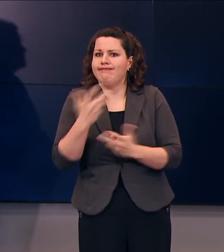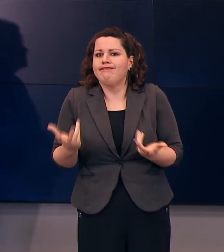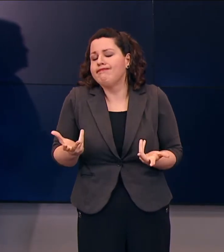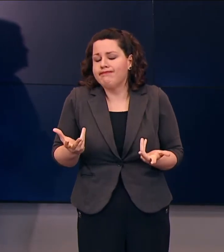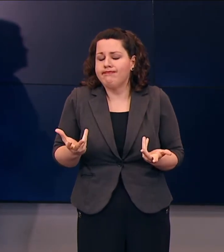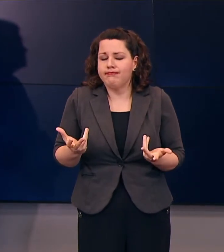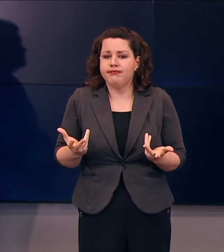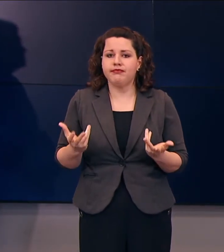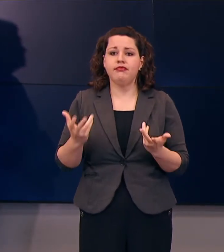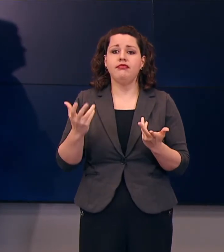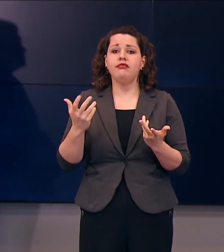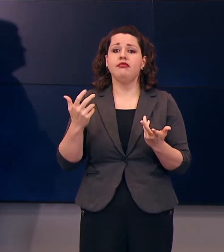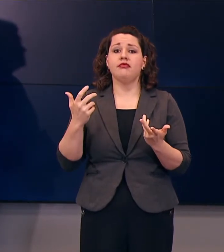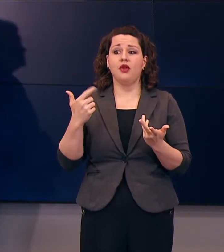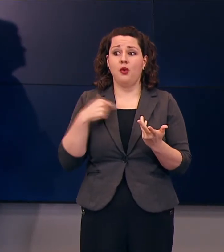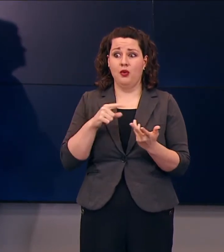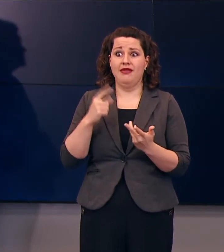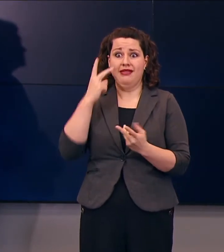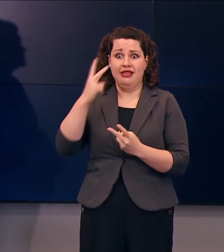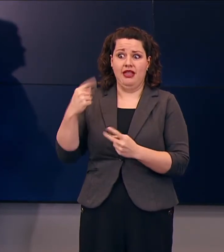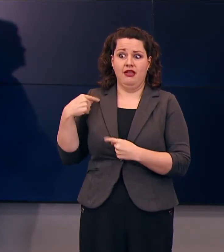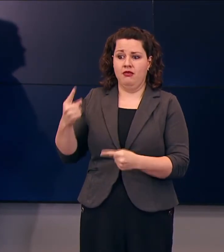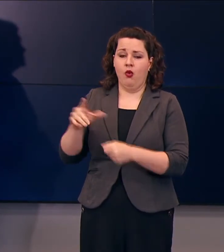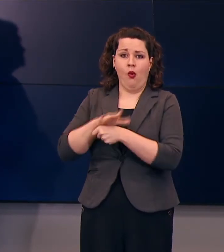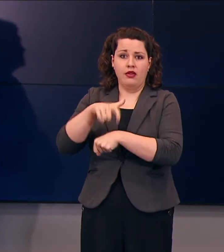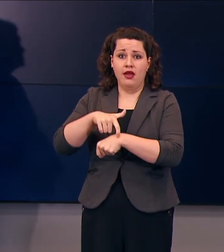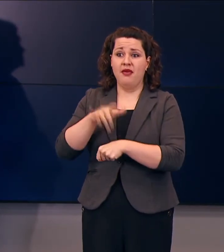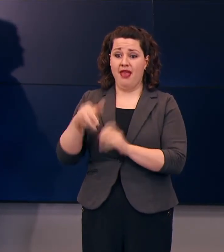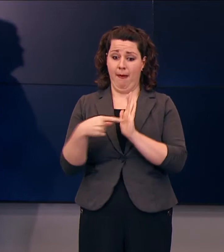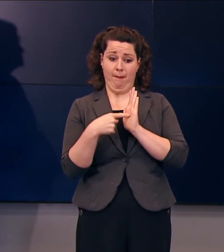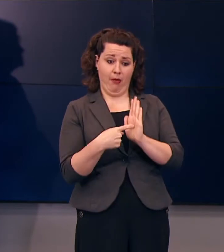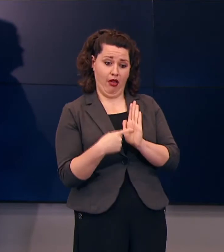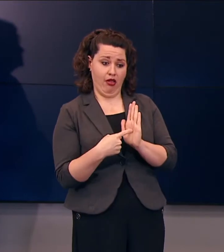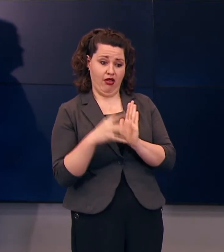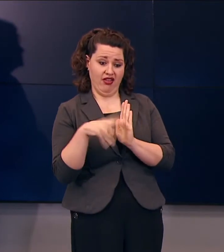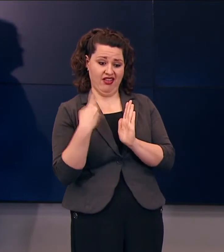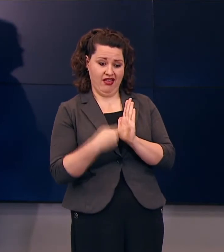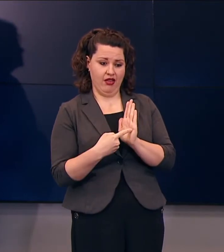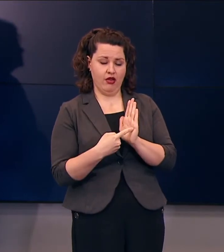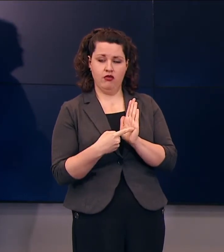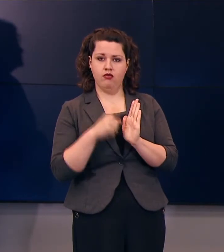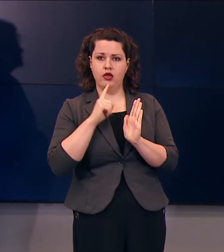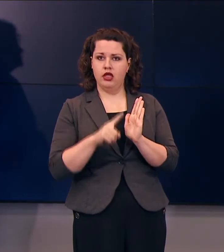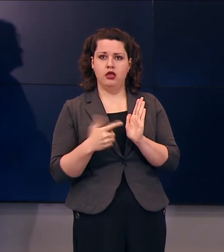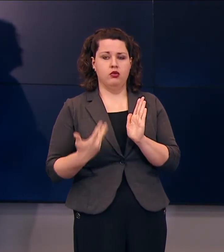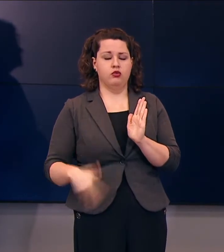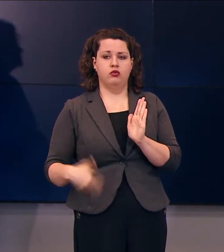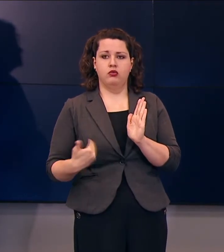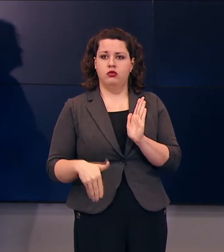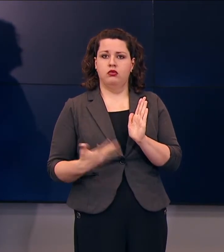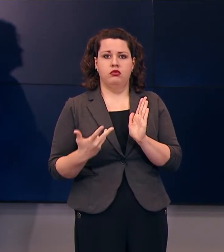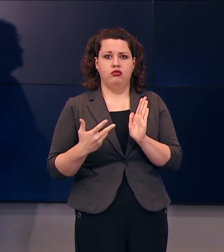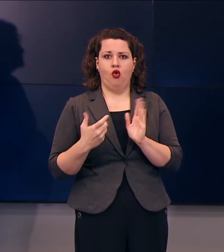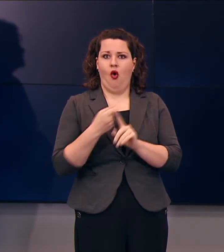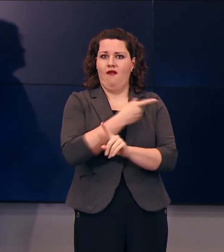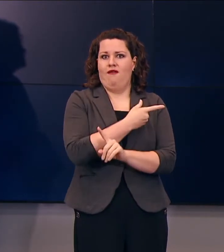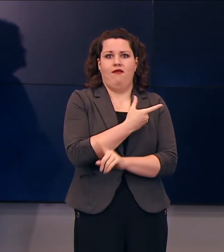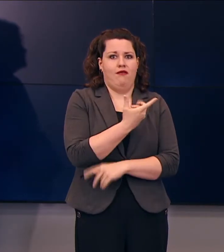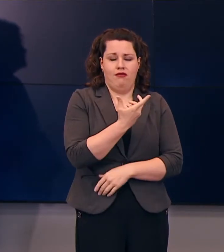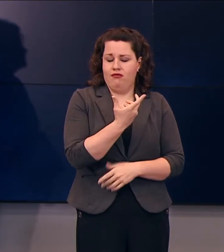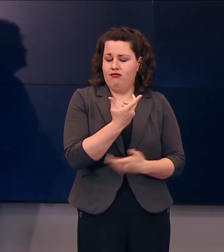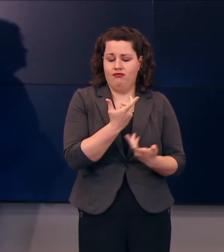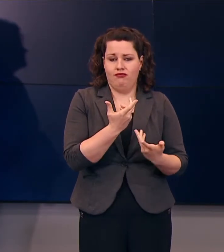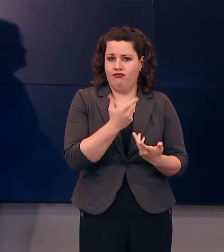throughout this entire process, the modeling has been wildly, you know, off. And